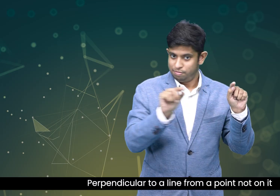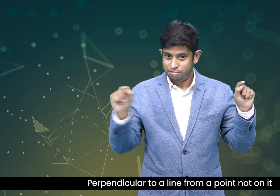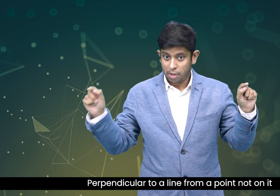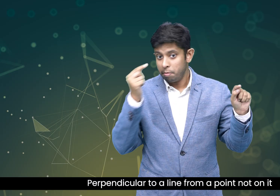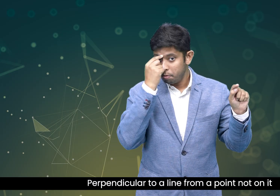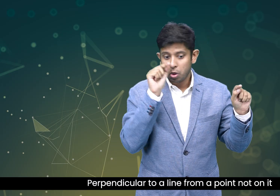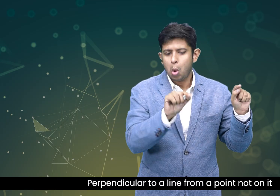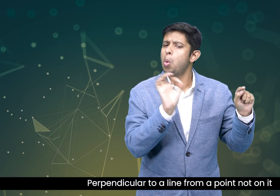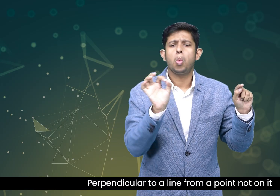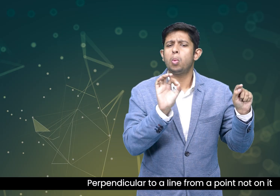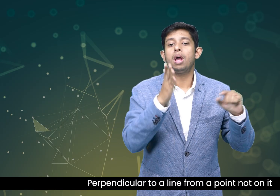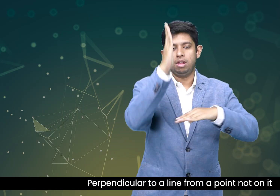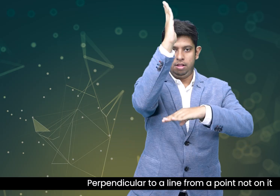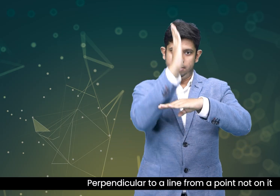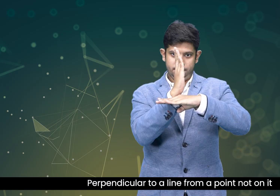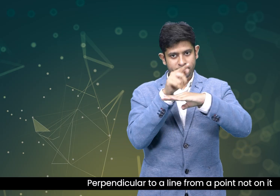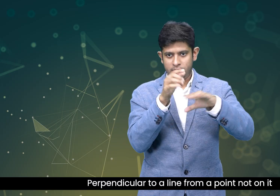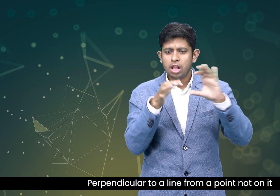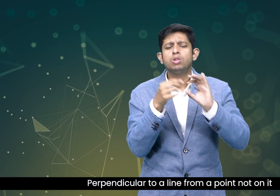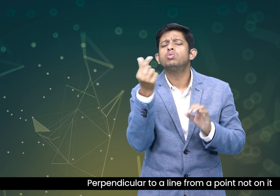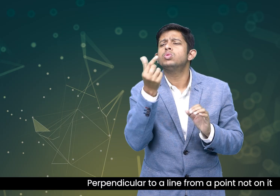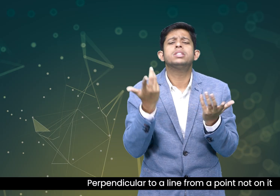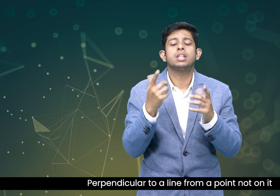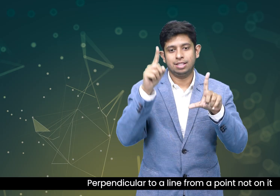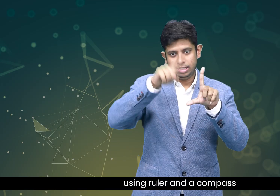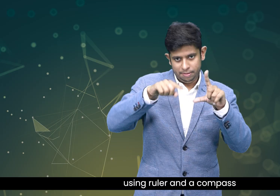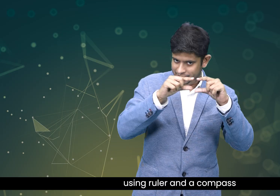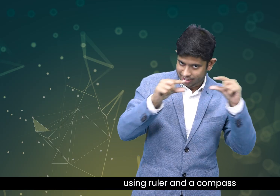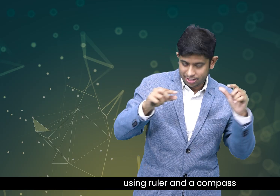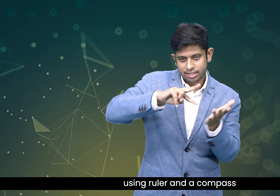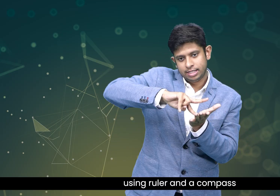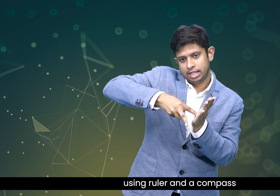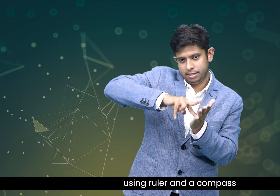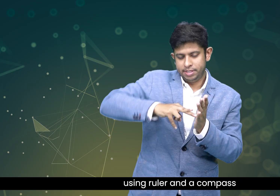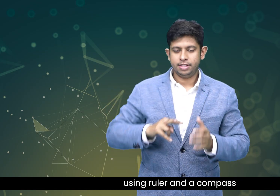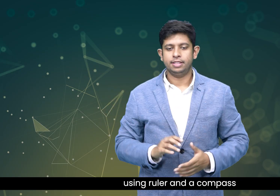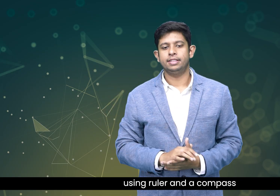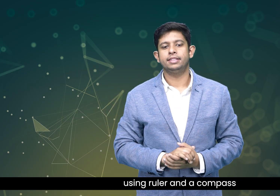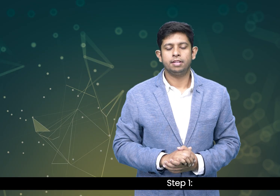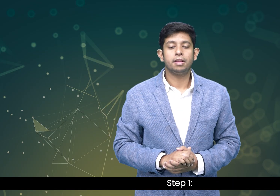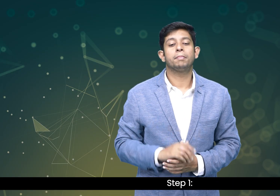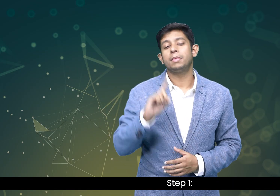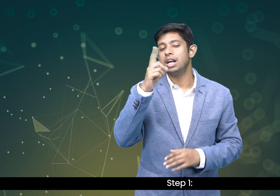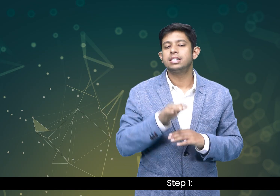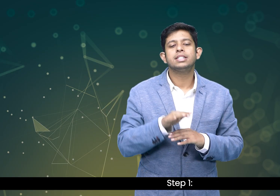Perpendicular to a line from a point not on it, using ruler and a compass. Step